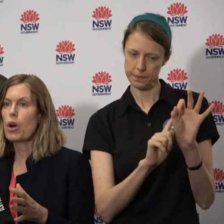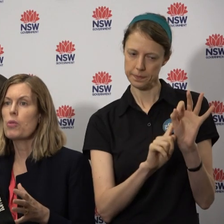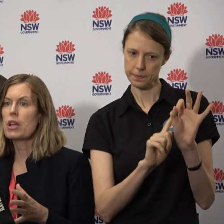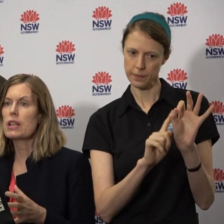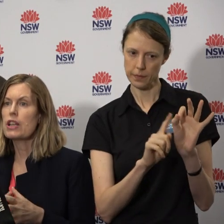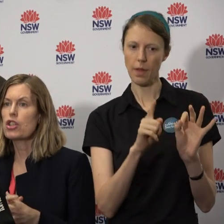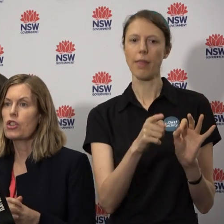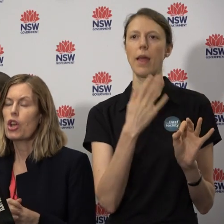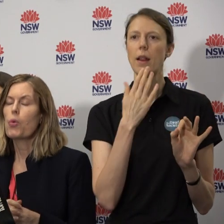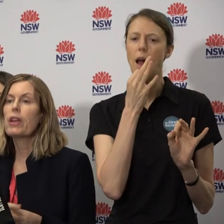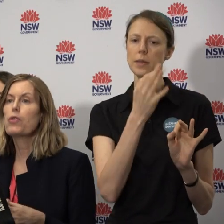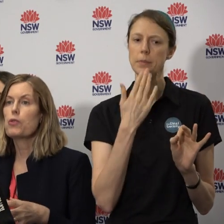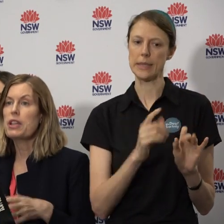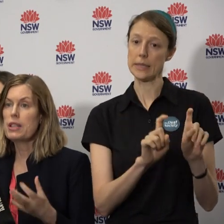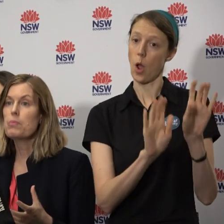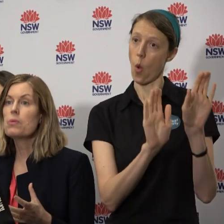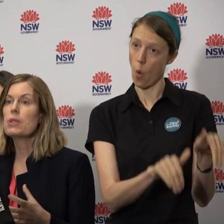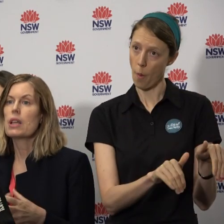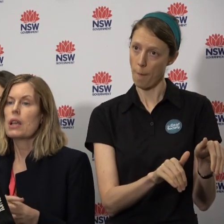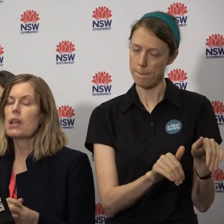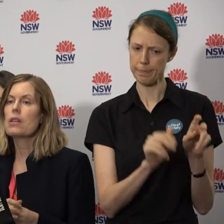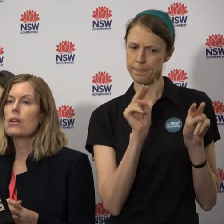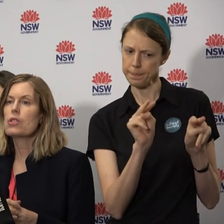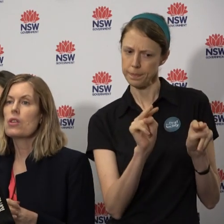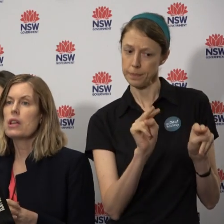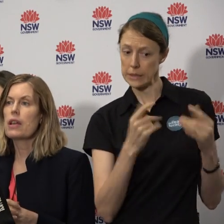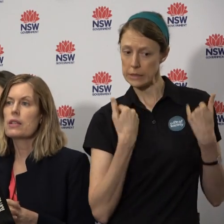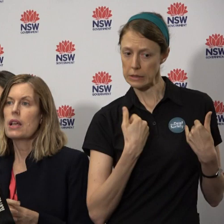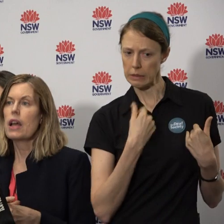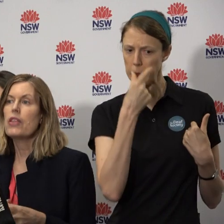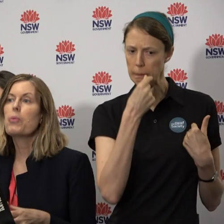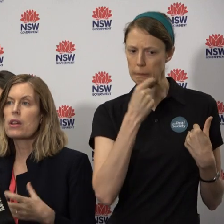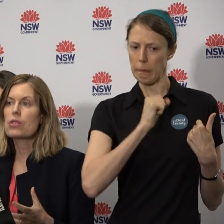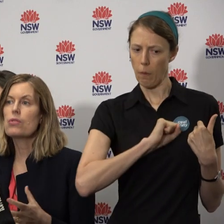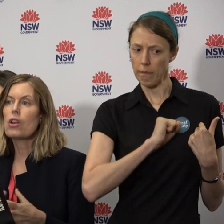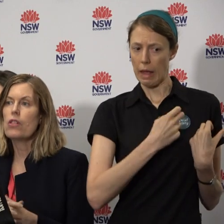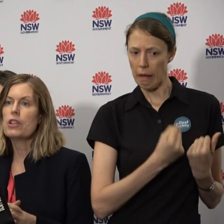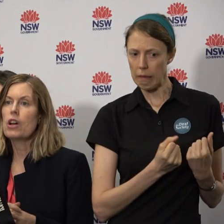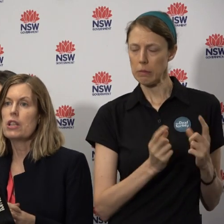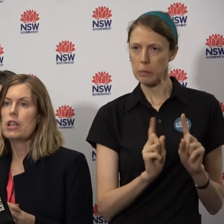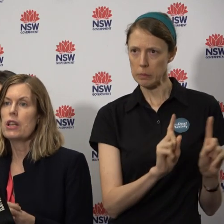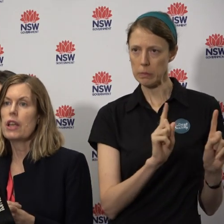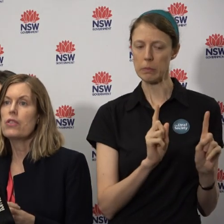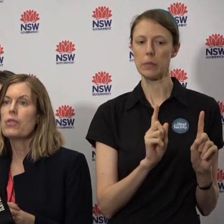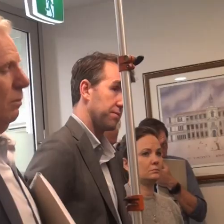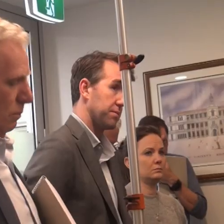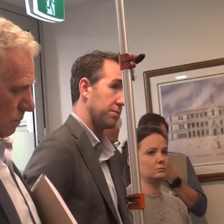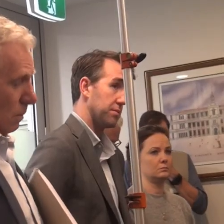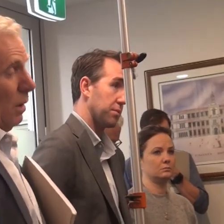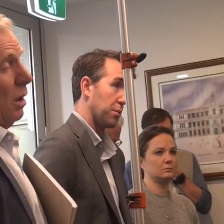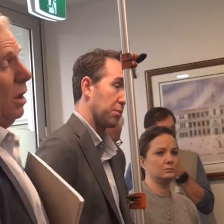put into home isolation. We look for any symptoms in the close contacts, and then we exclude COVID-19 in